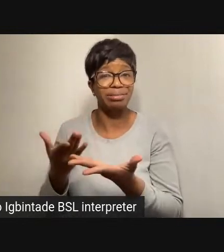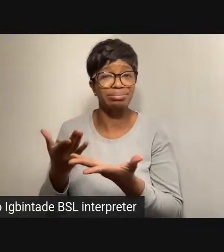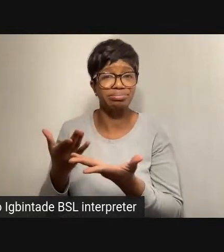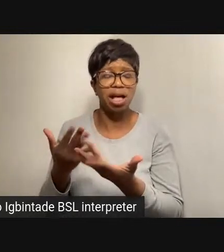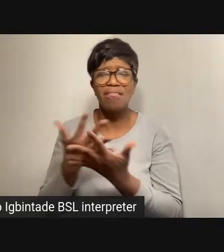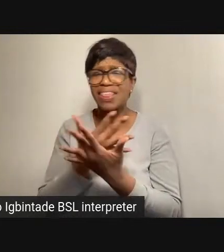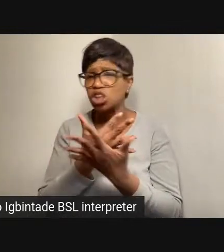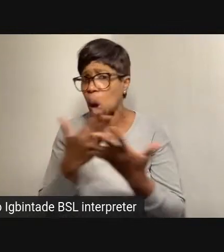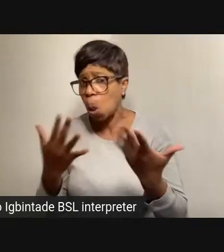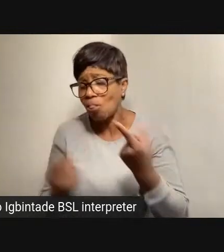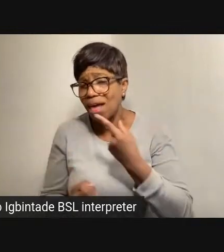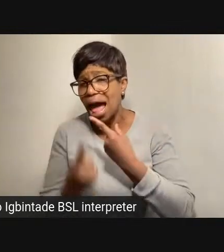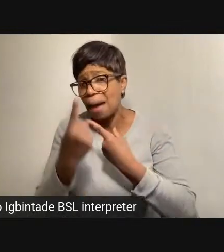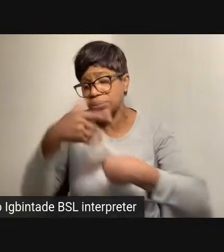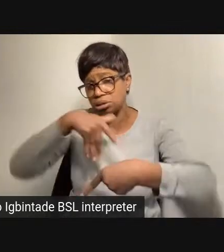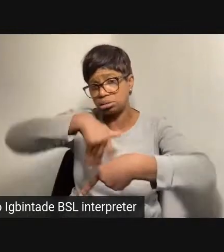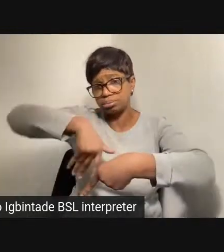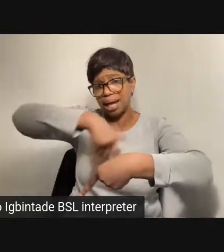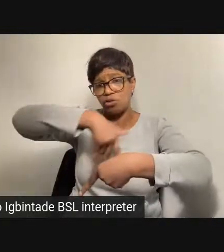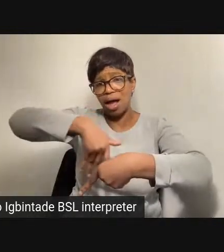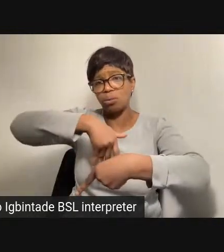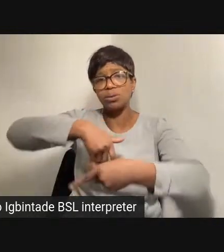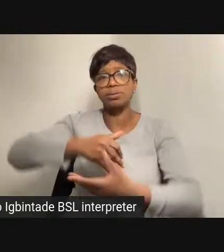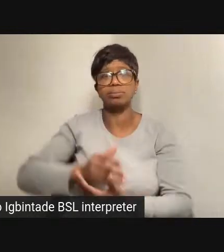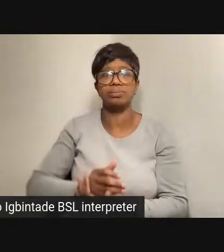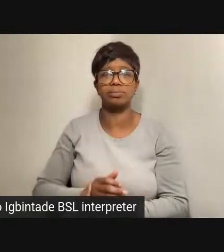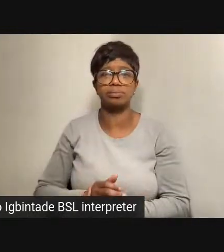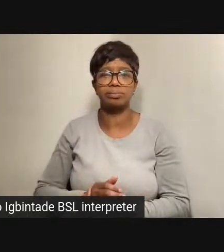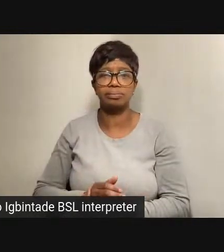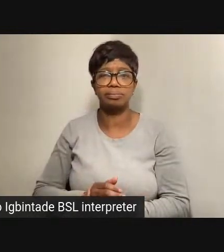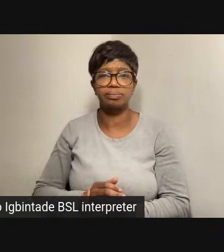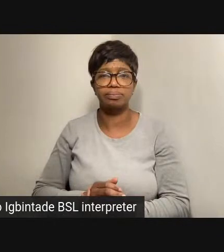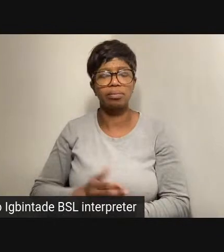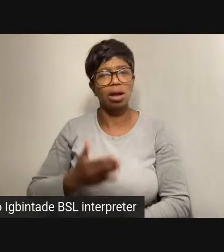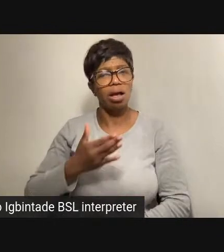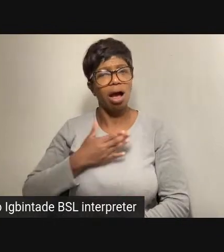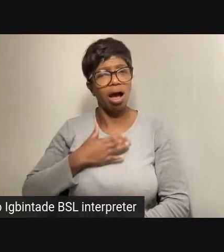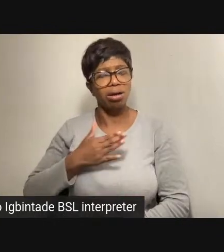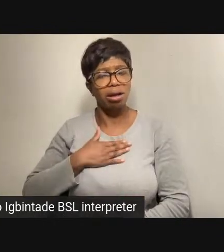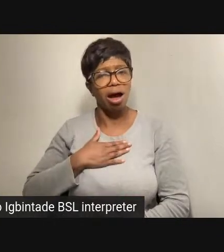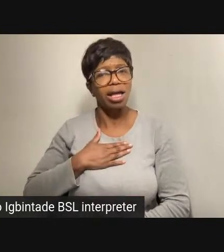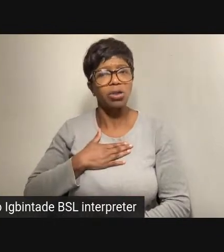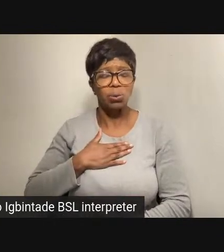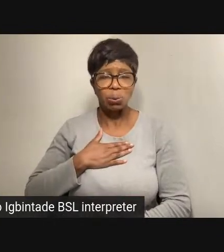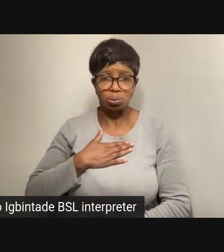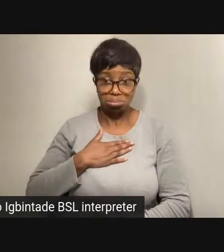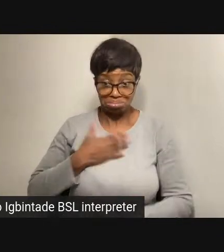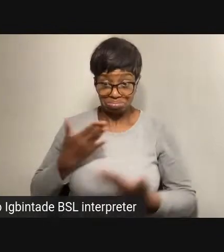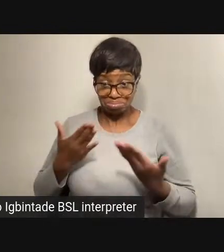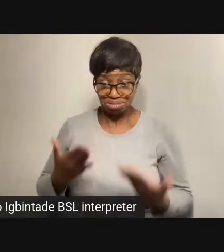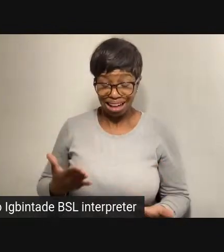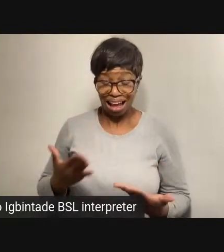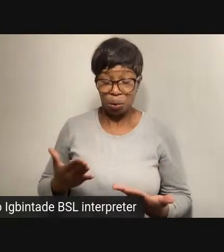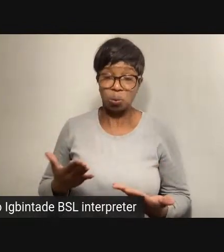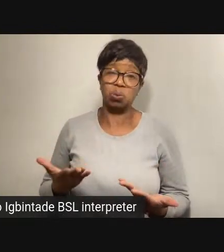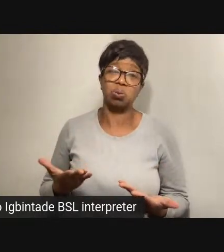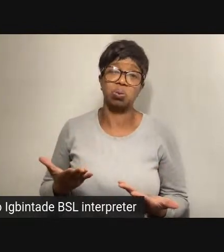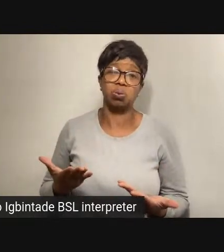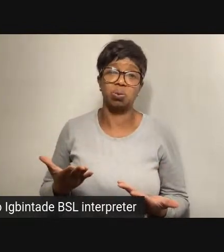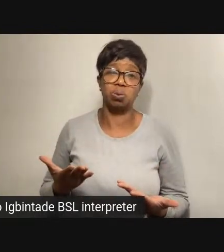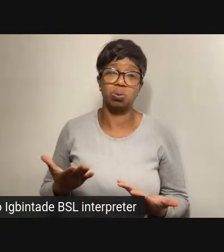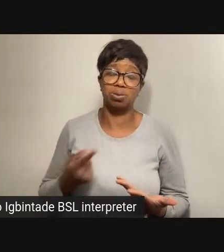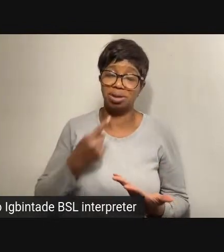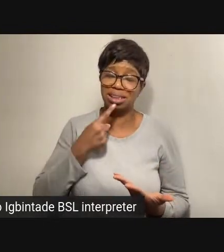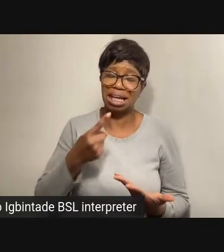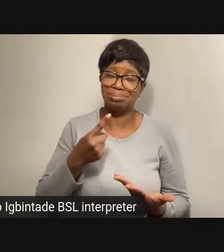that goes on in the background. And I would like to take this opportunity to say